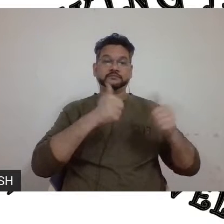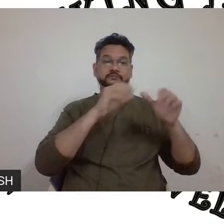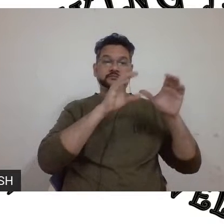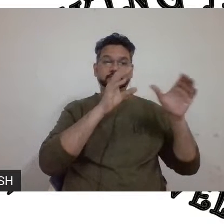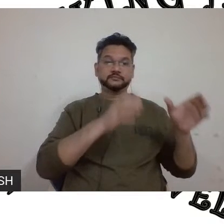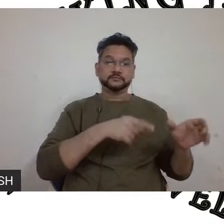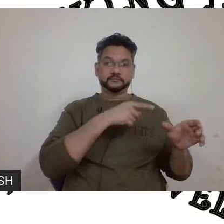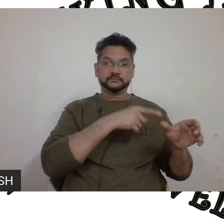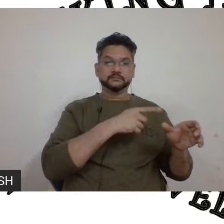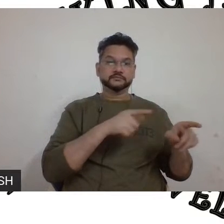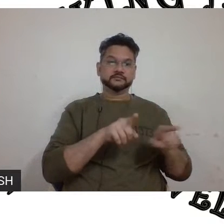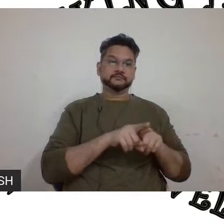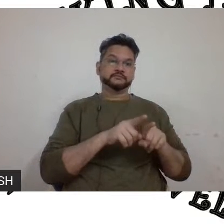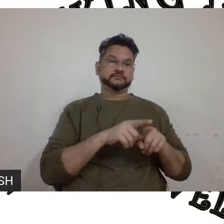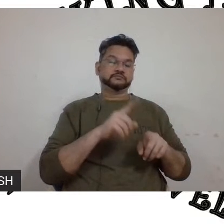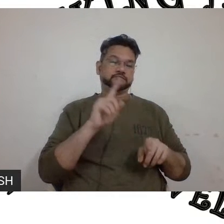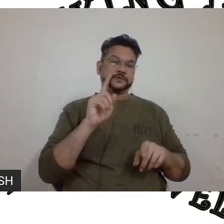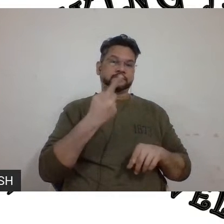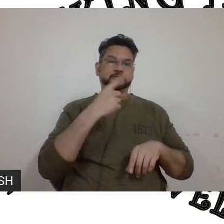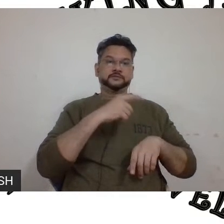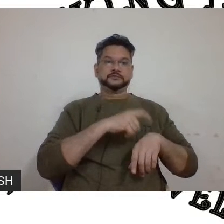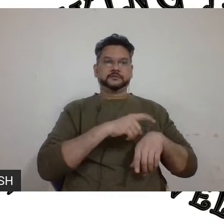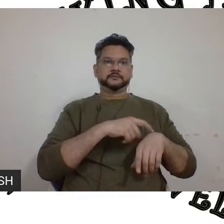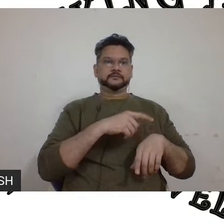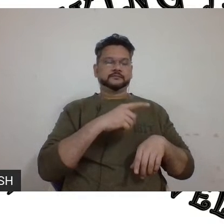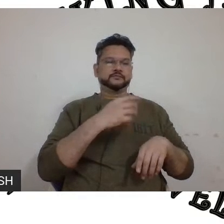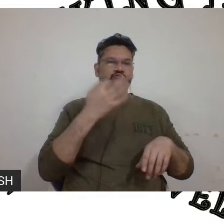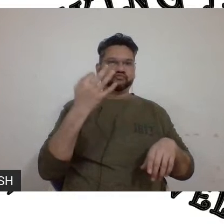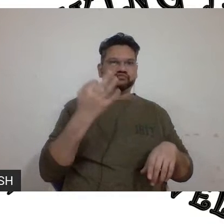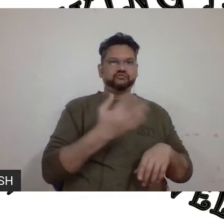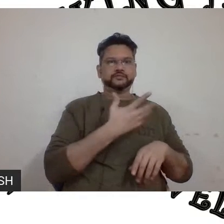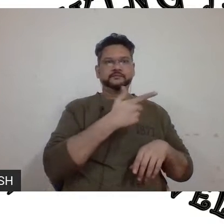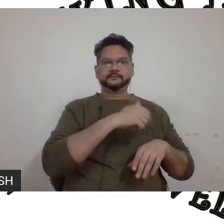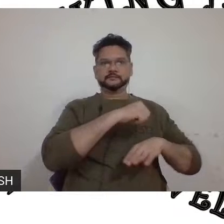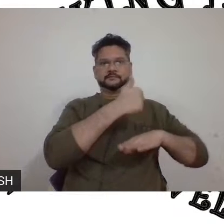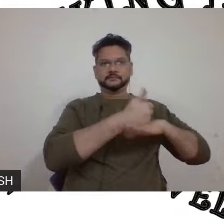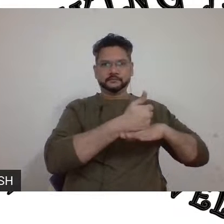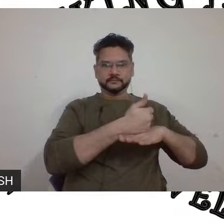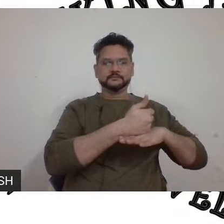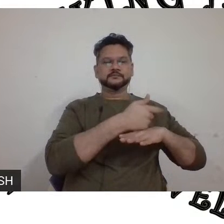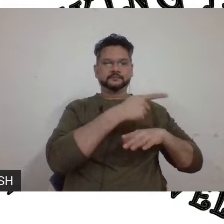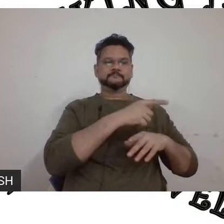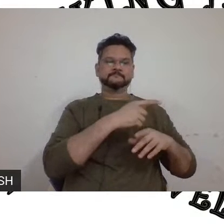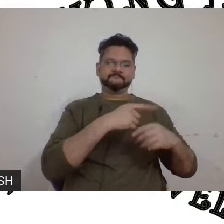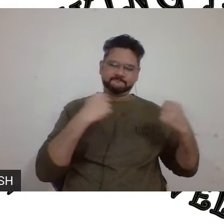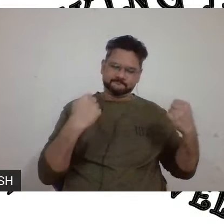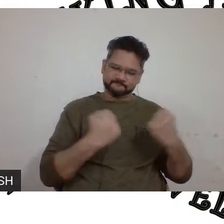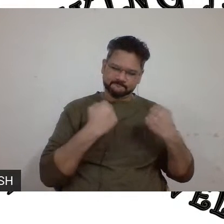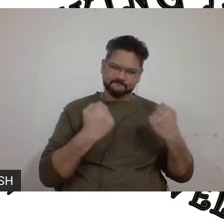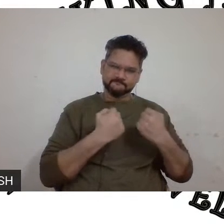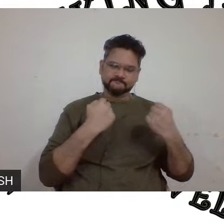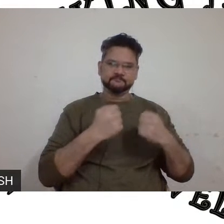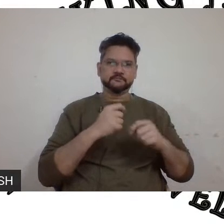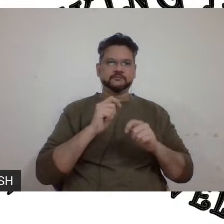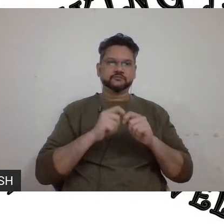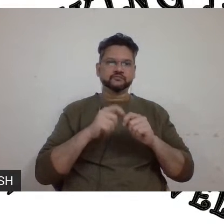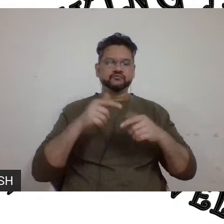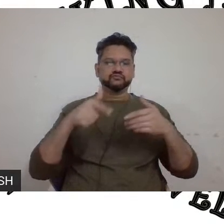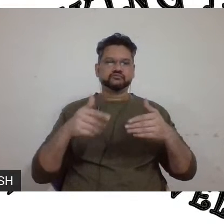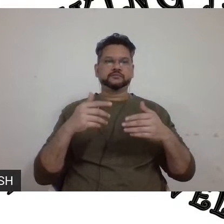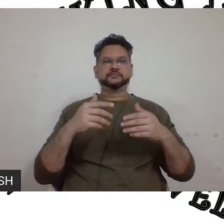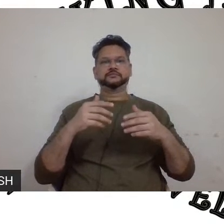platform that we have envisioned, and he made sure that it sees the light of the day, right? Apart from that, there are